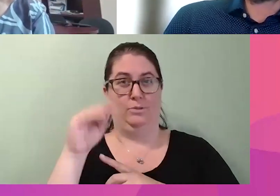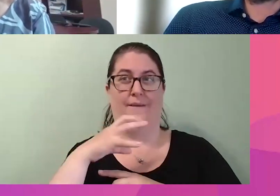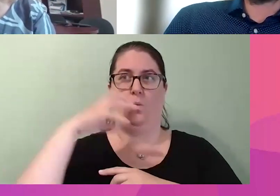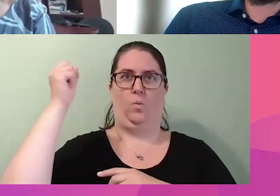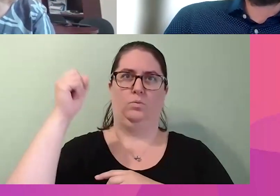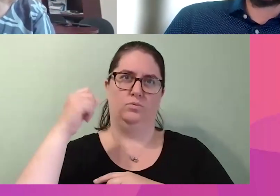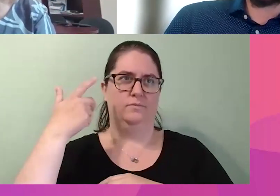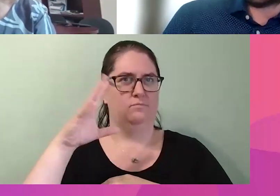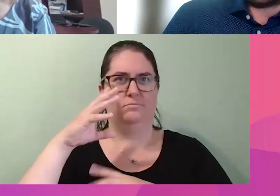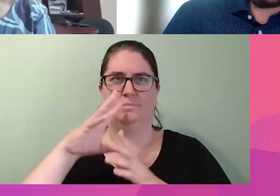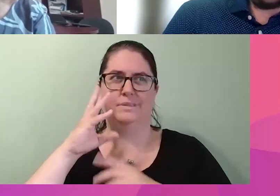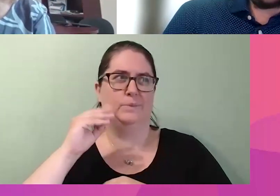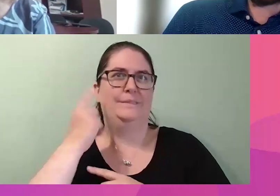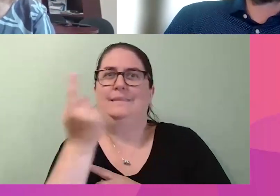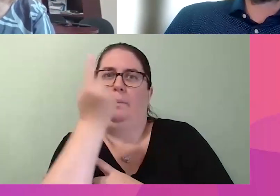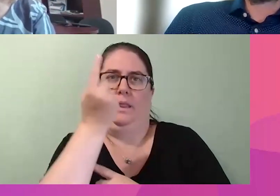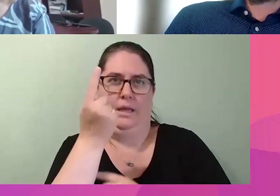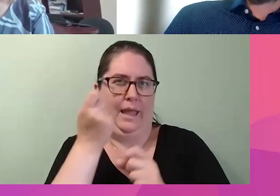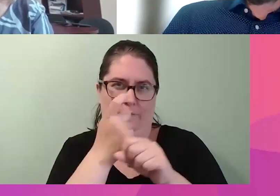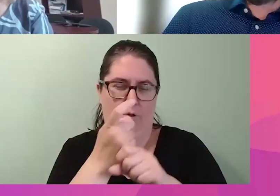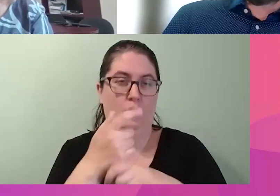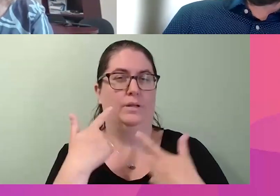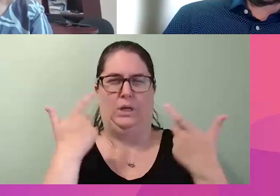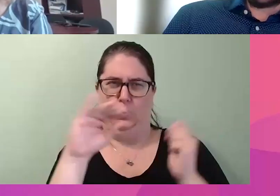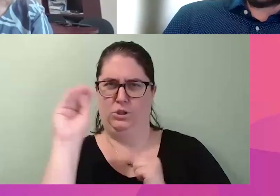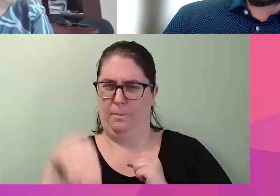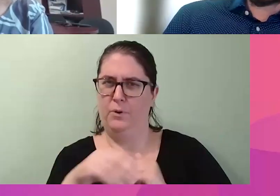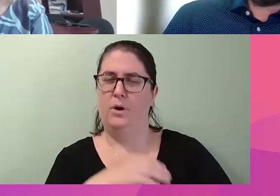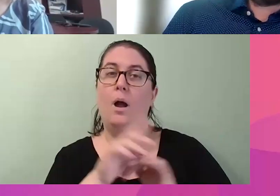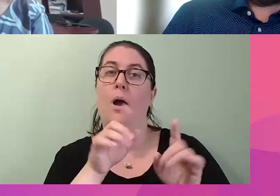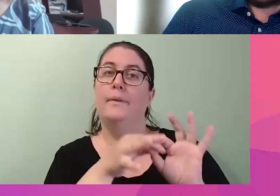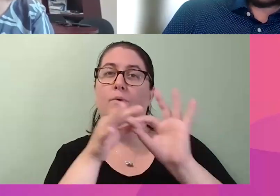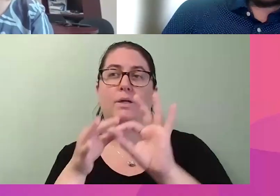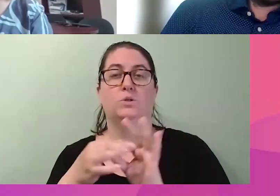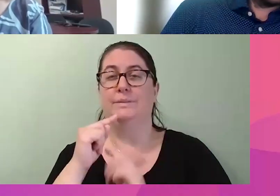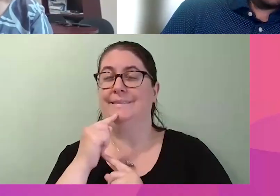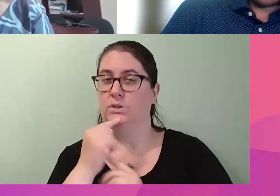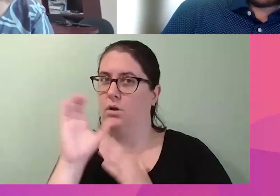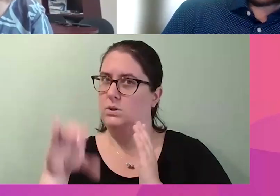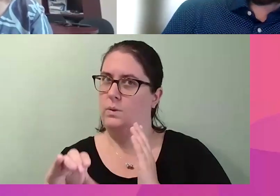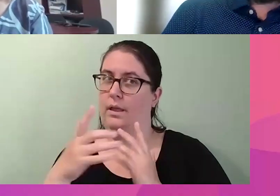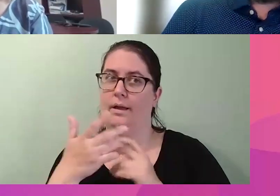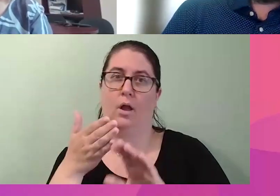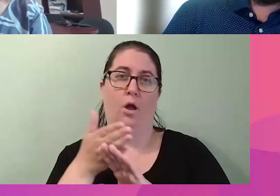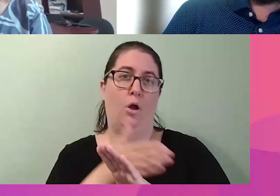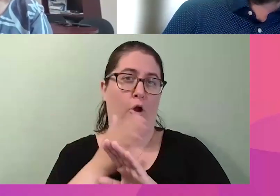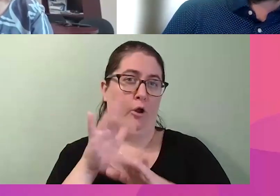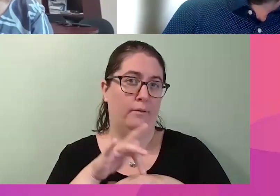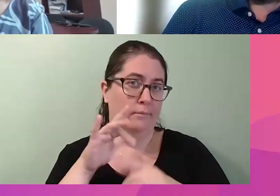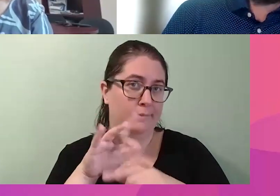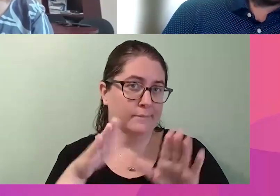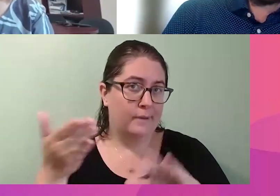adults experiencing some form each year, which is a huge number. And it's associated with very serious consequences like premature mortality,